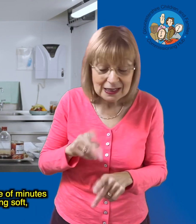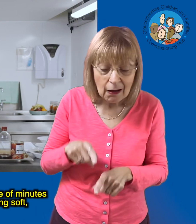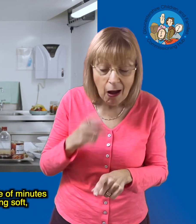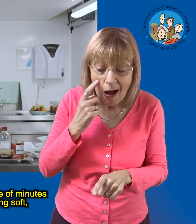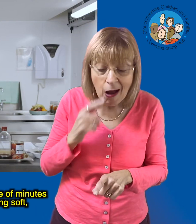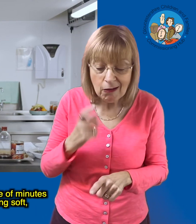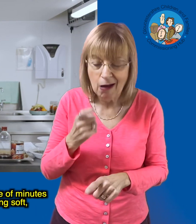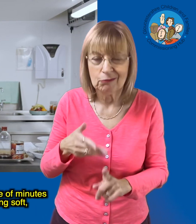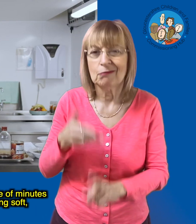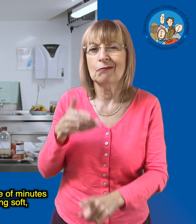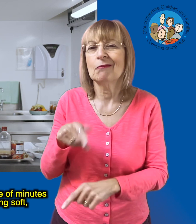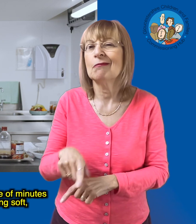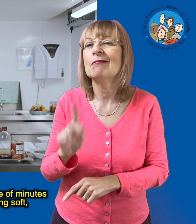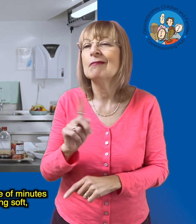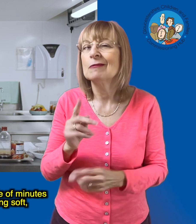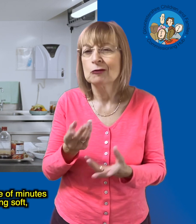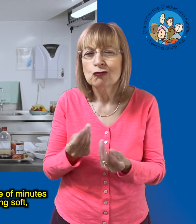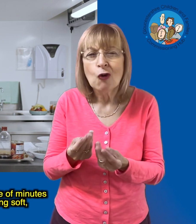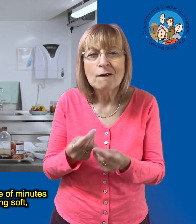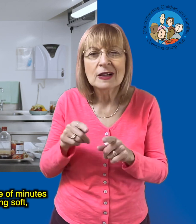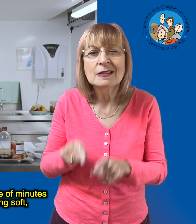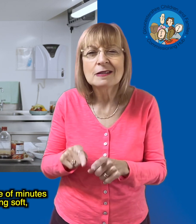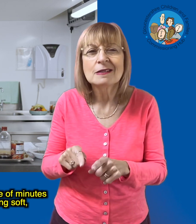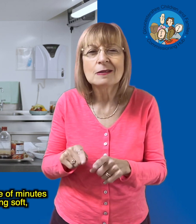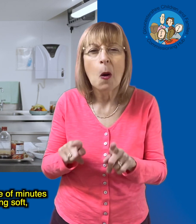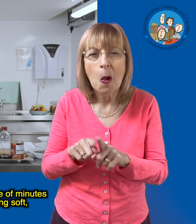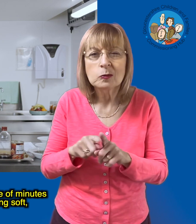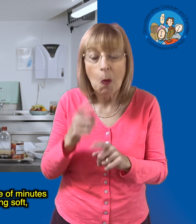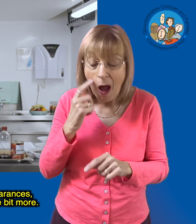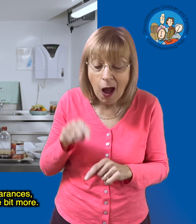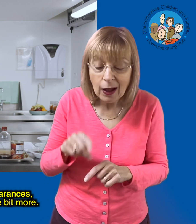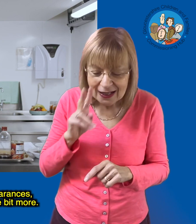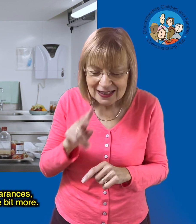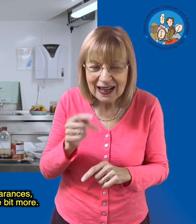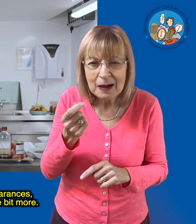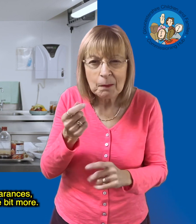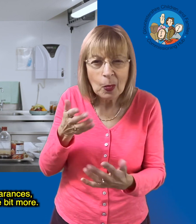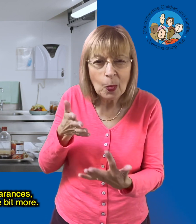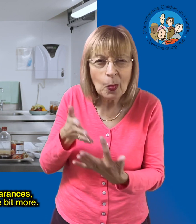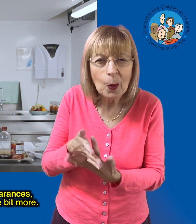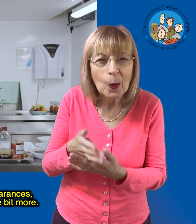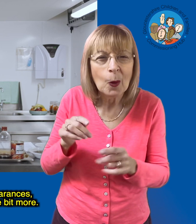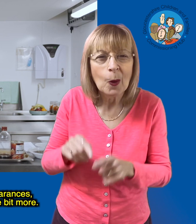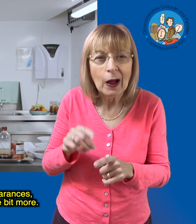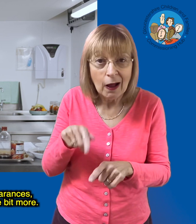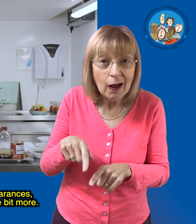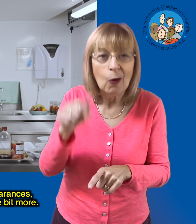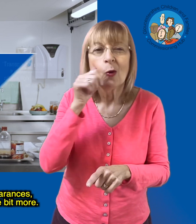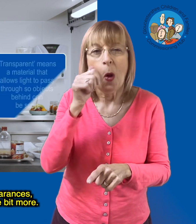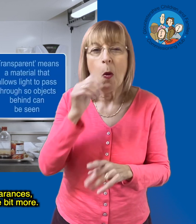minutes. You can always tell when your onions are getting soft by the onions going